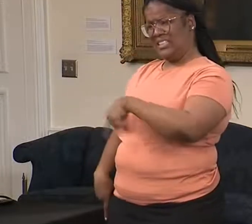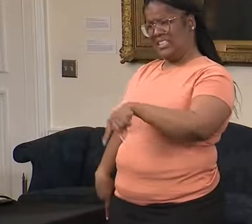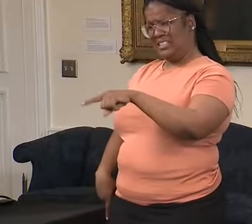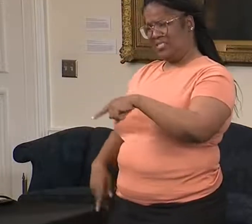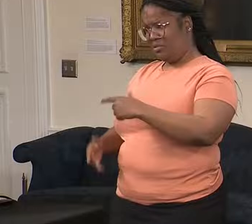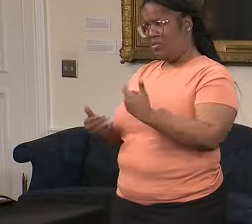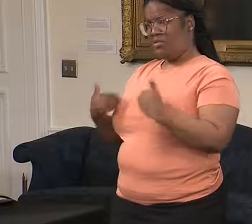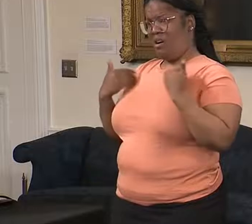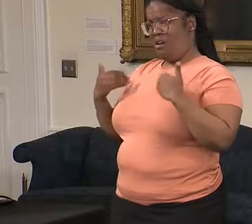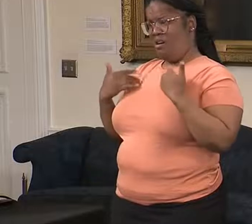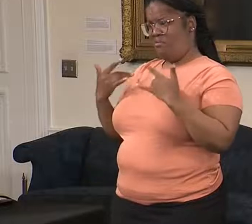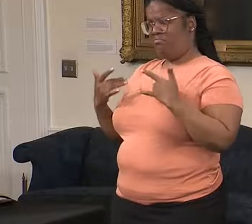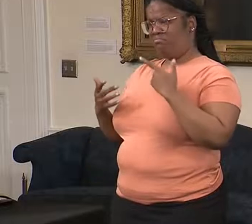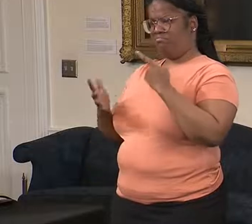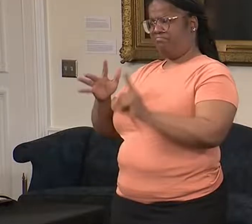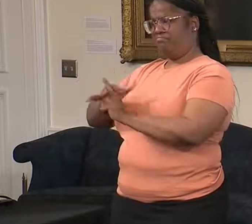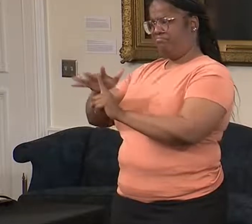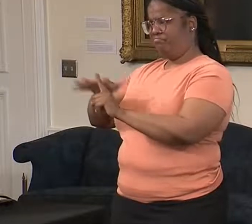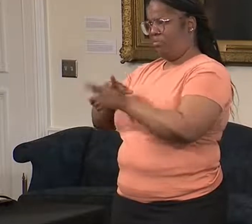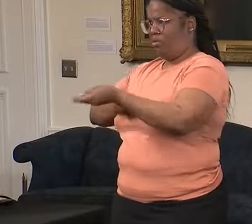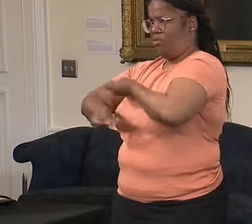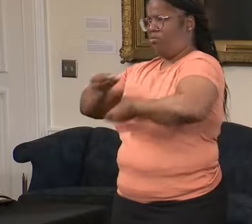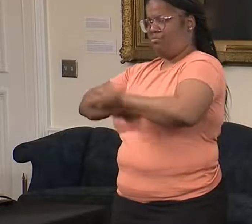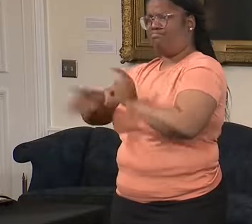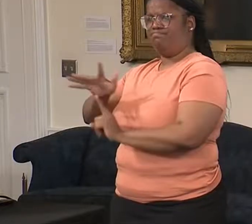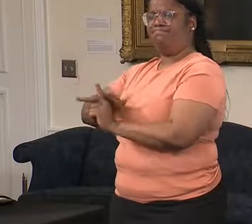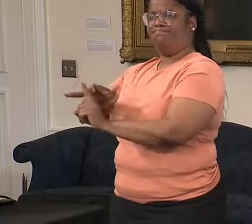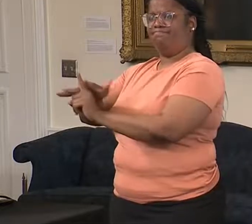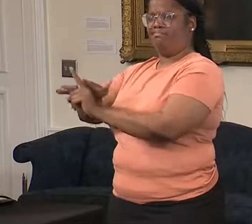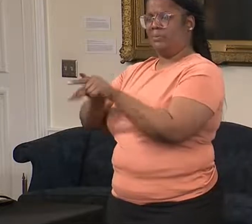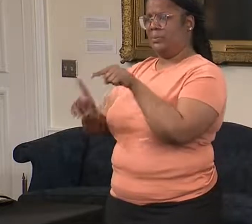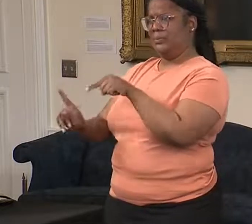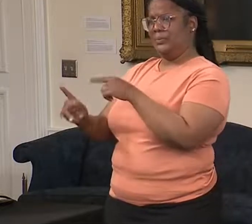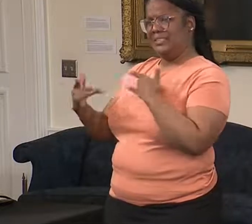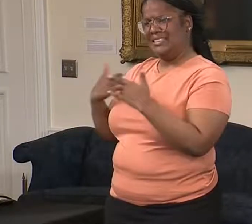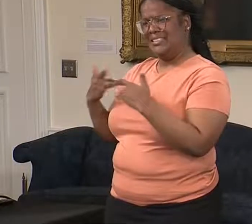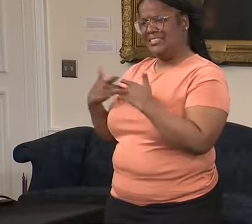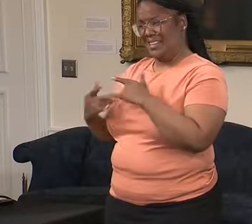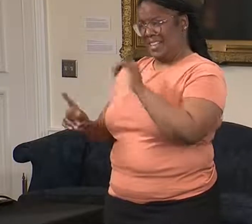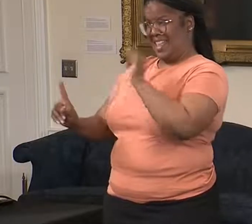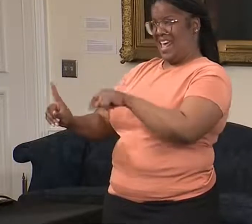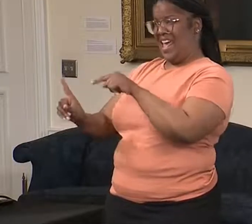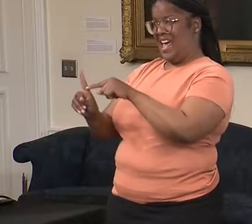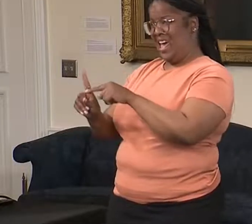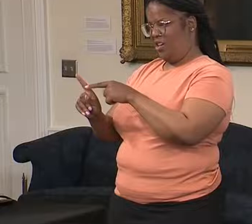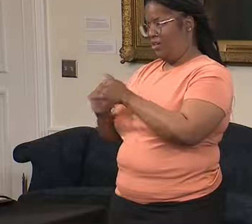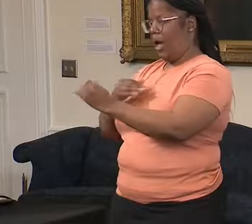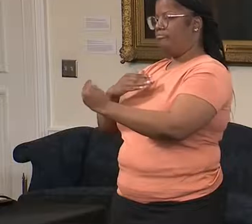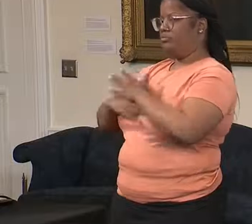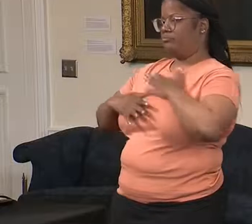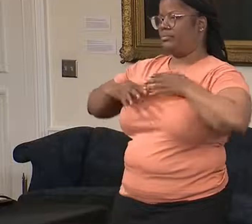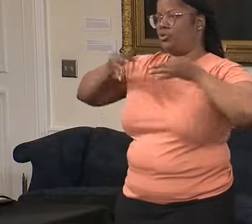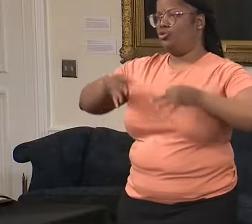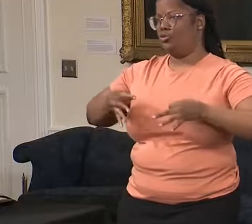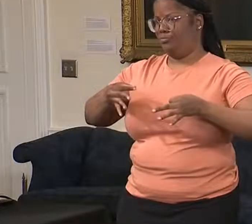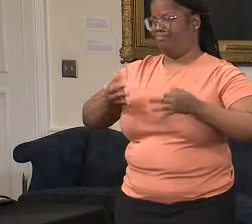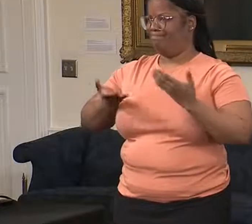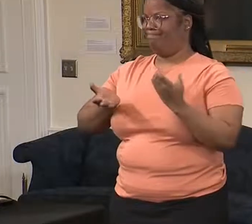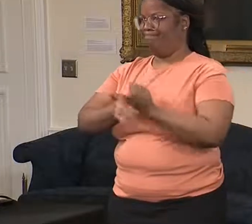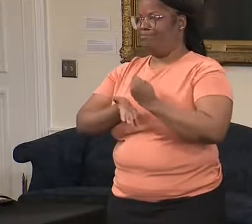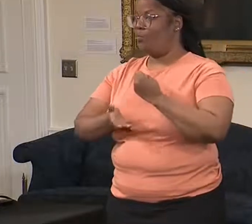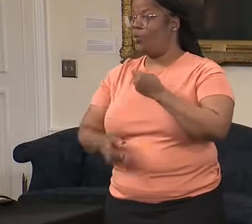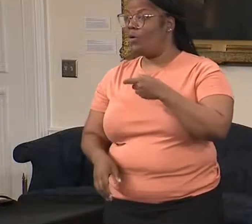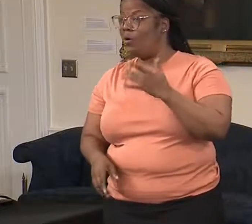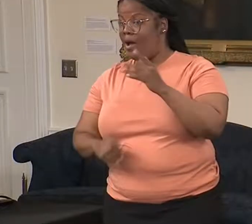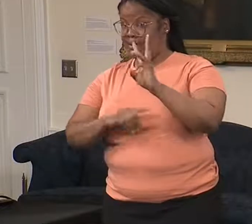phenomenal, and we were able to handle all of that, all the mass vac sites. But there's no question, as Dr. Delbridge said, we're seeing